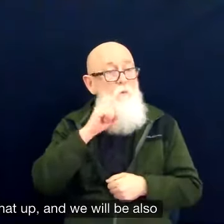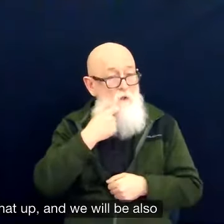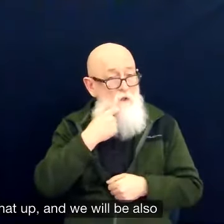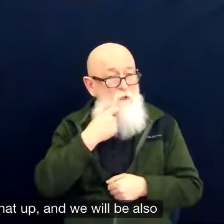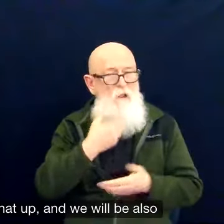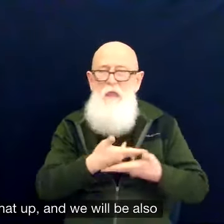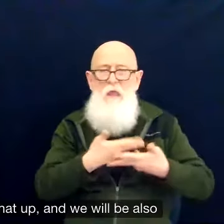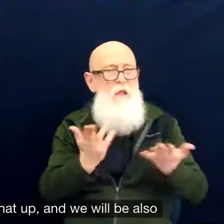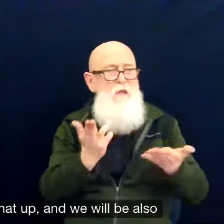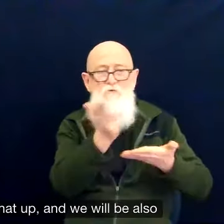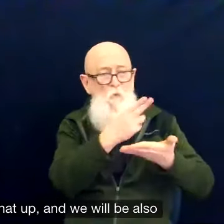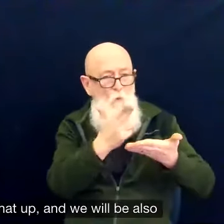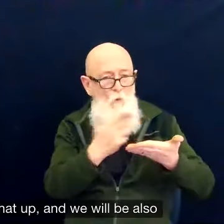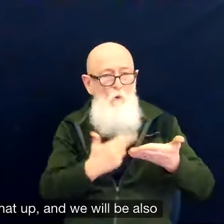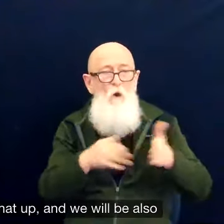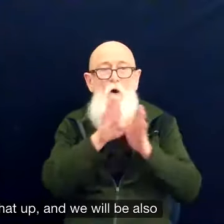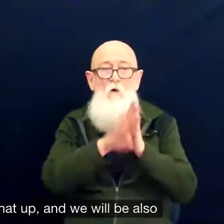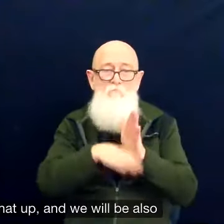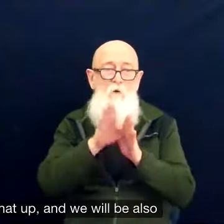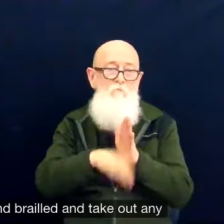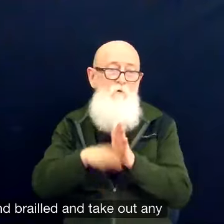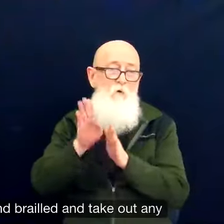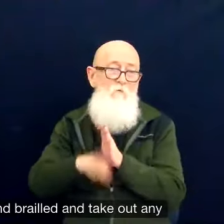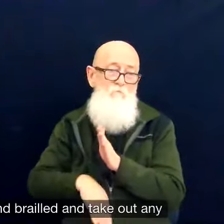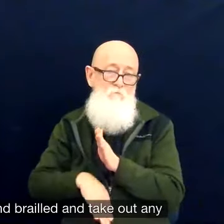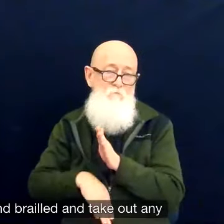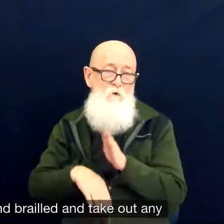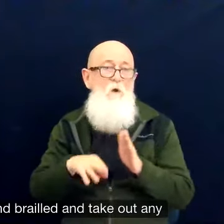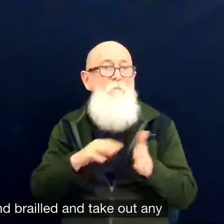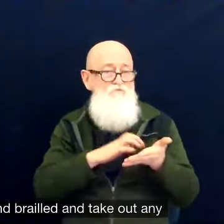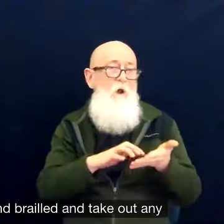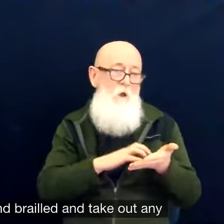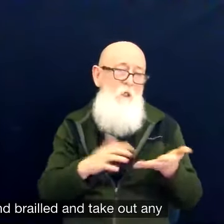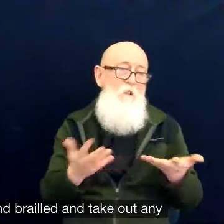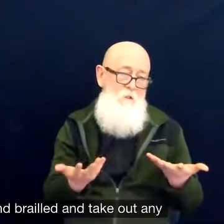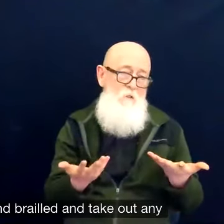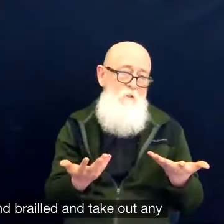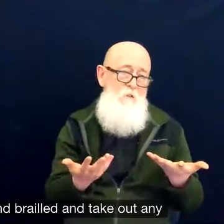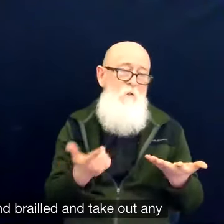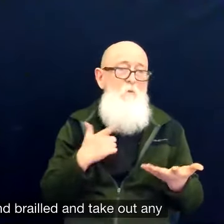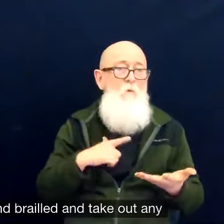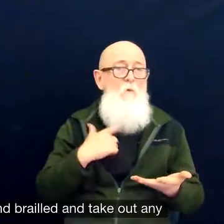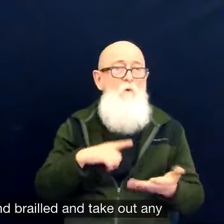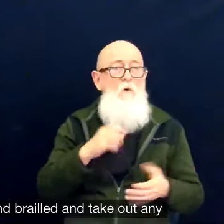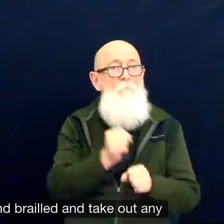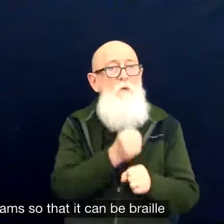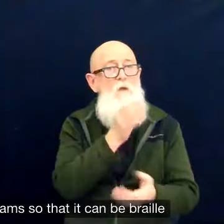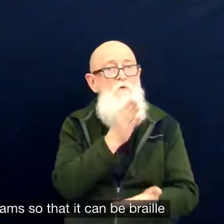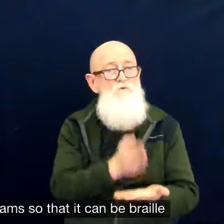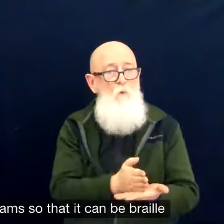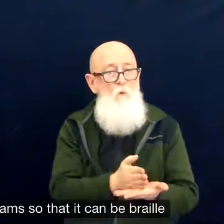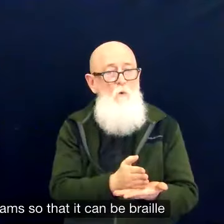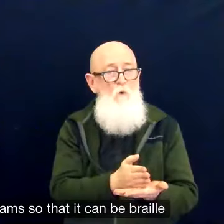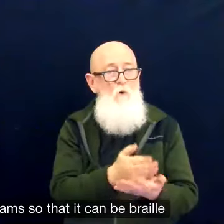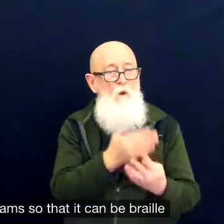those diagrams so that it can be brailled clearly, just to make sure that it's in all the